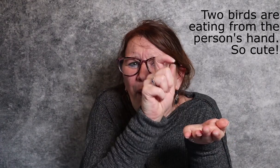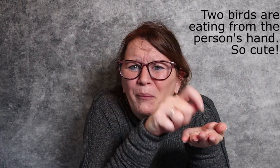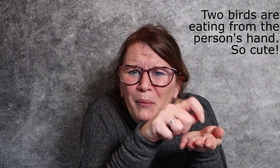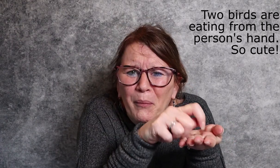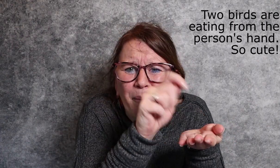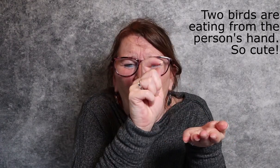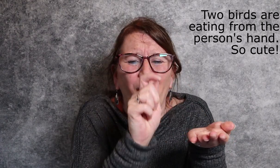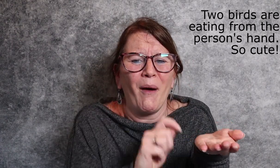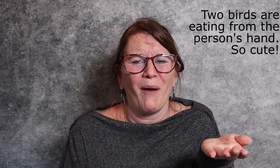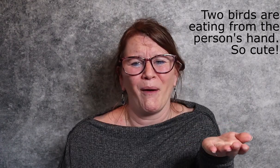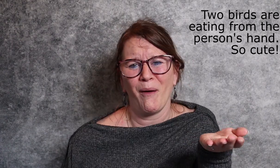so sweet.